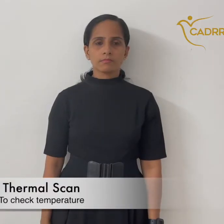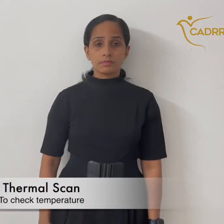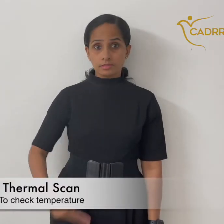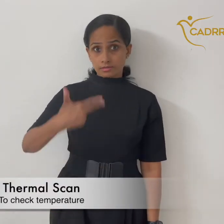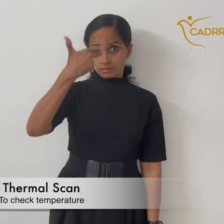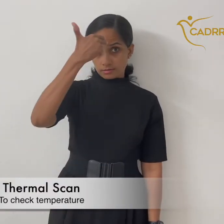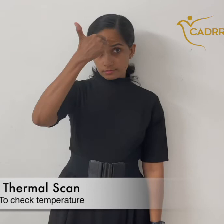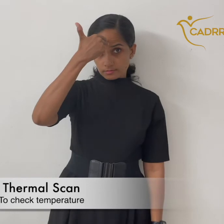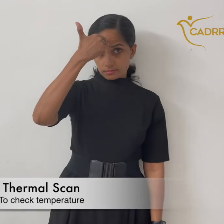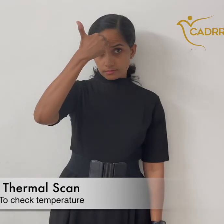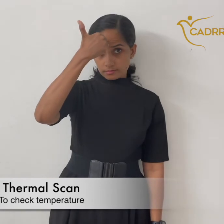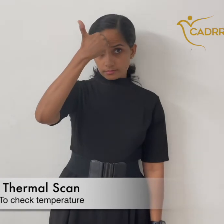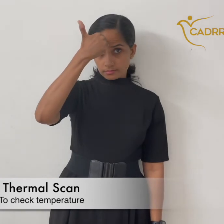Thermal scan.